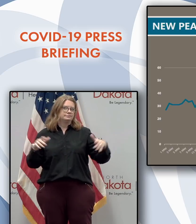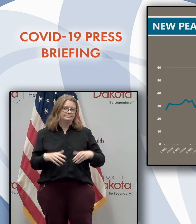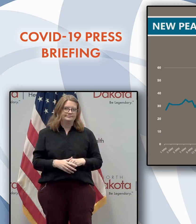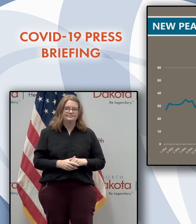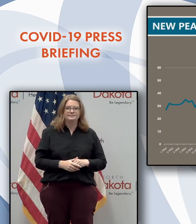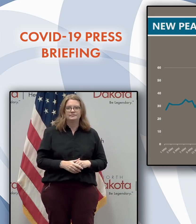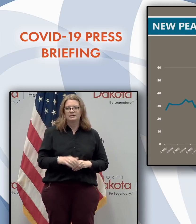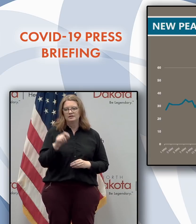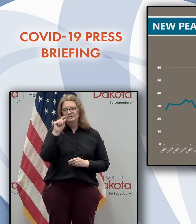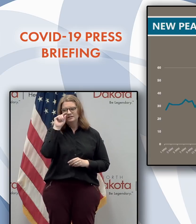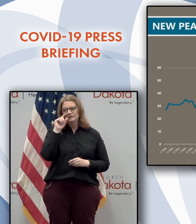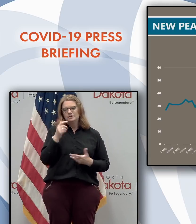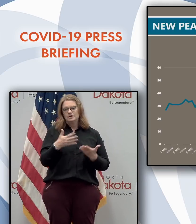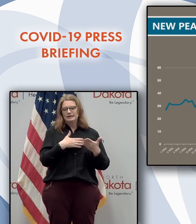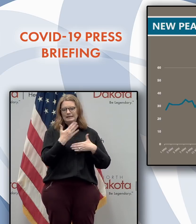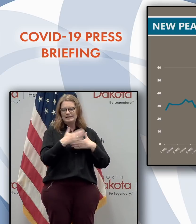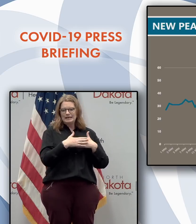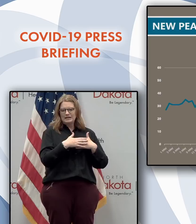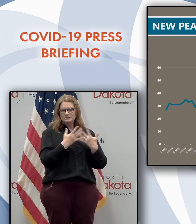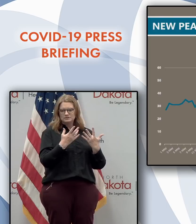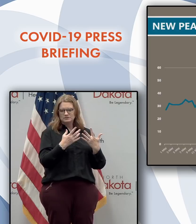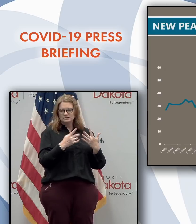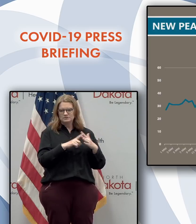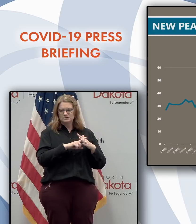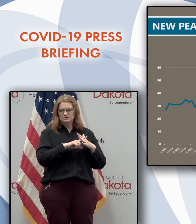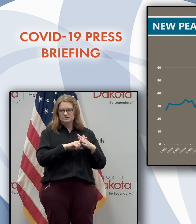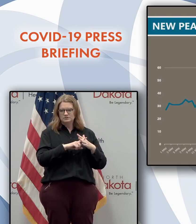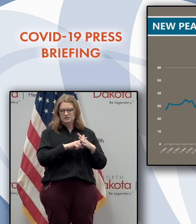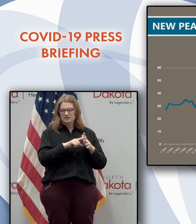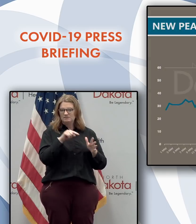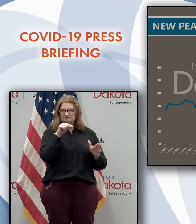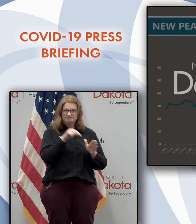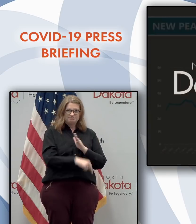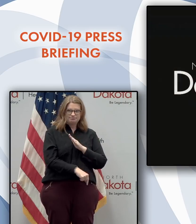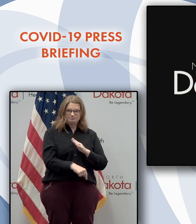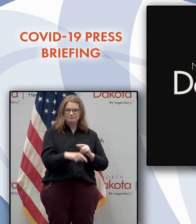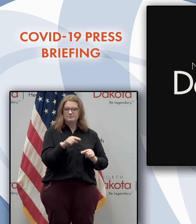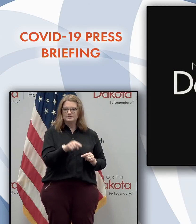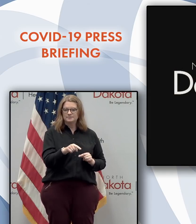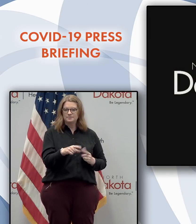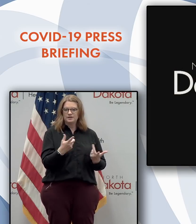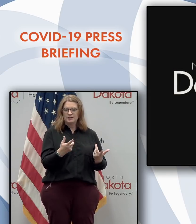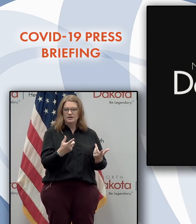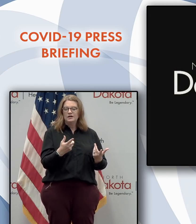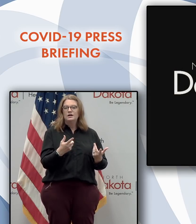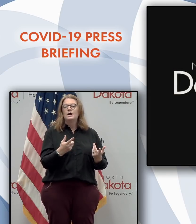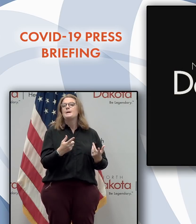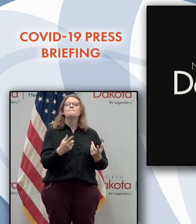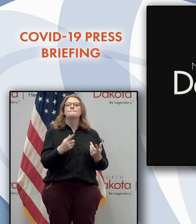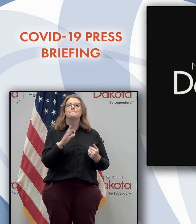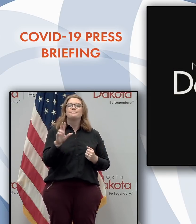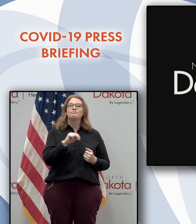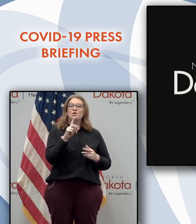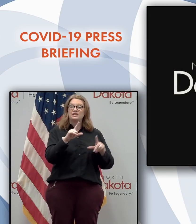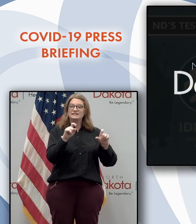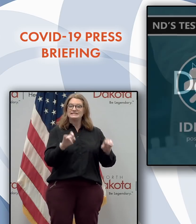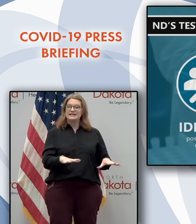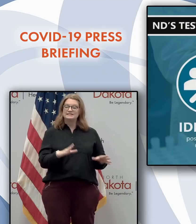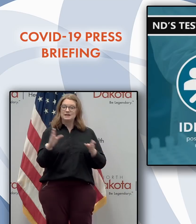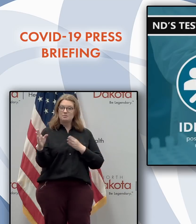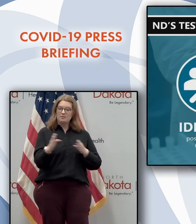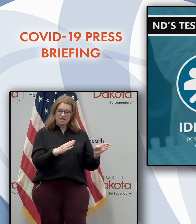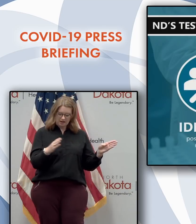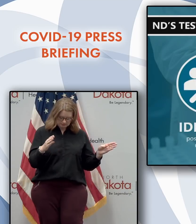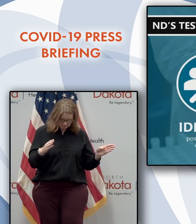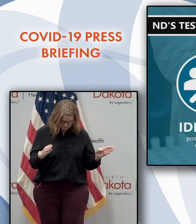I think we're going next. Do we want to dive even a little deeper into this? We said we'd come down even further. North Dakota's testing strategy